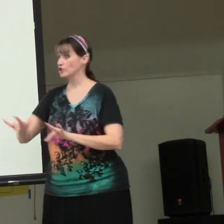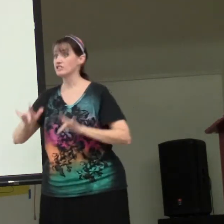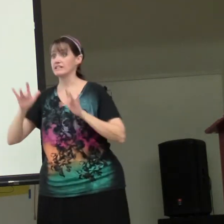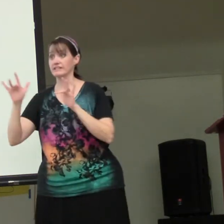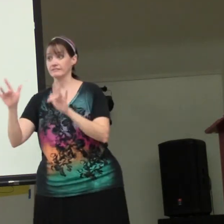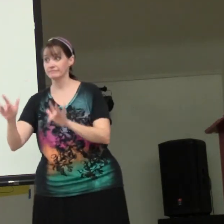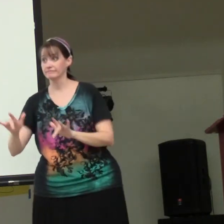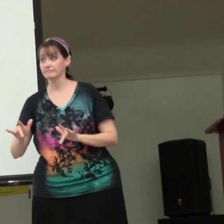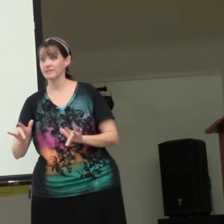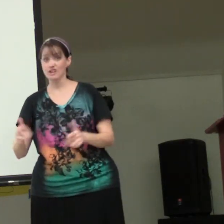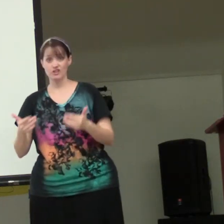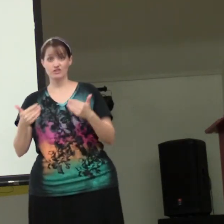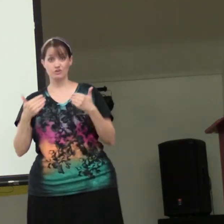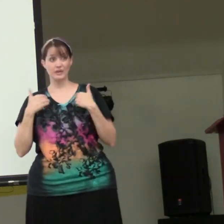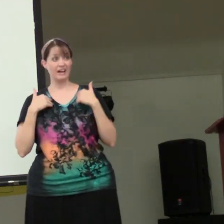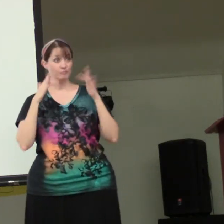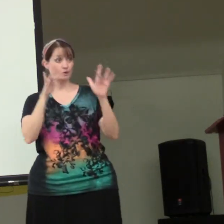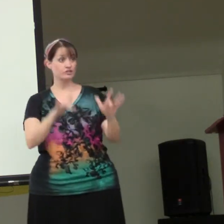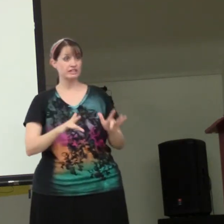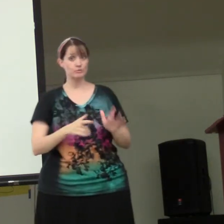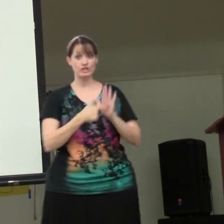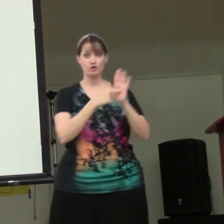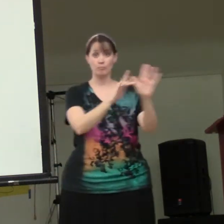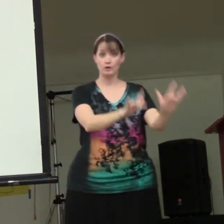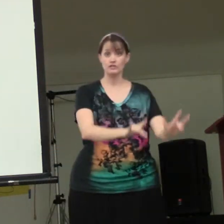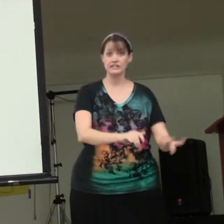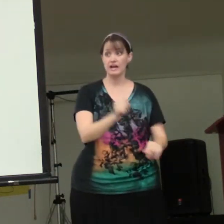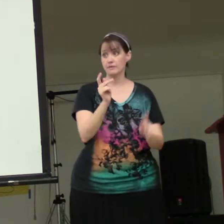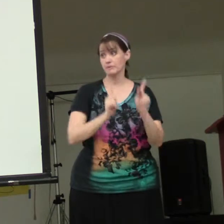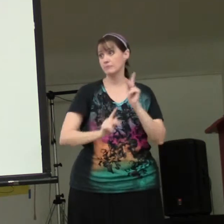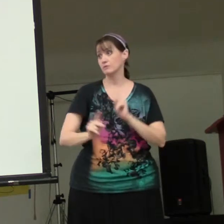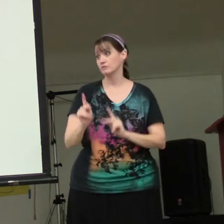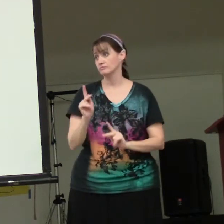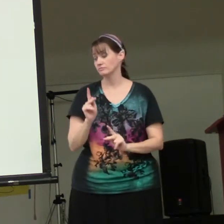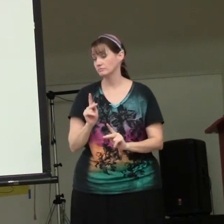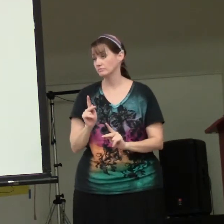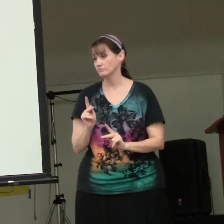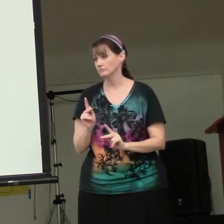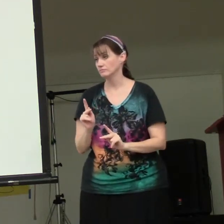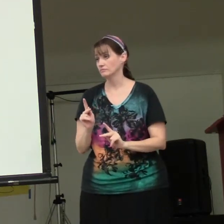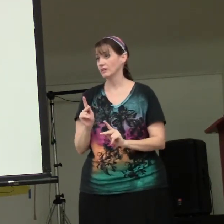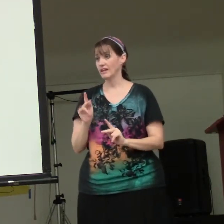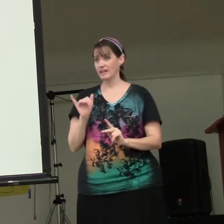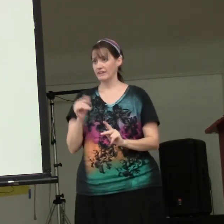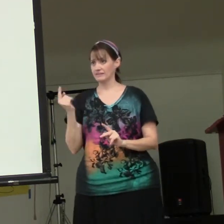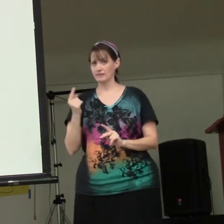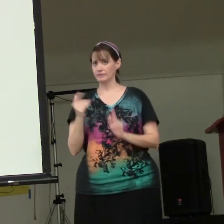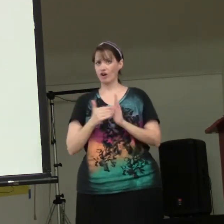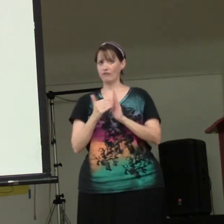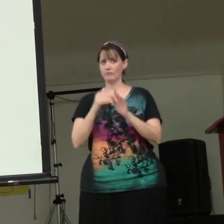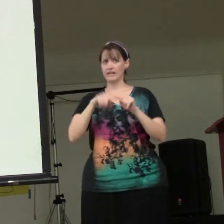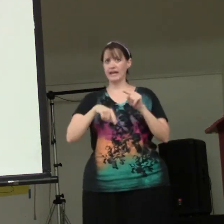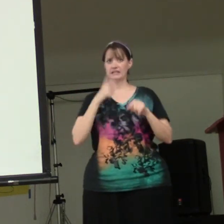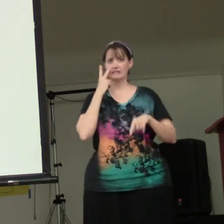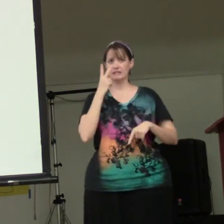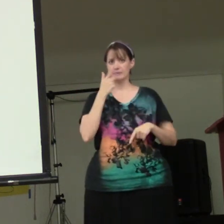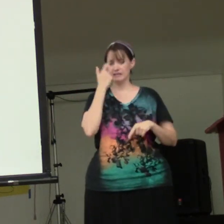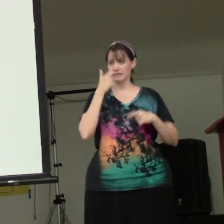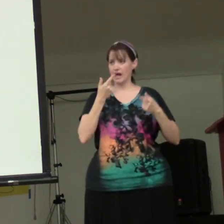Mercy. Do we have mercy? We show mercy to other people. That's something often we can't see because it